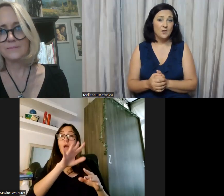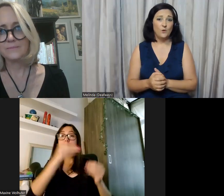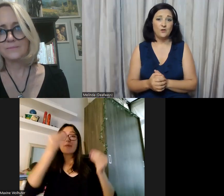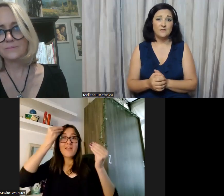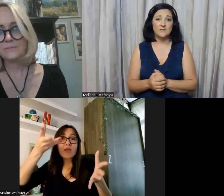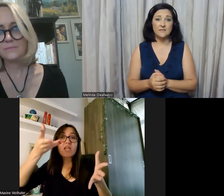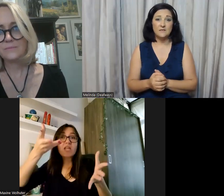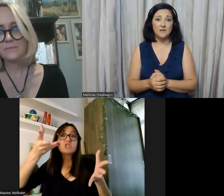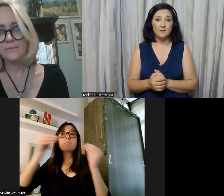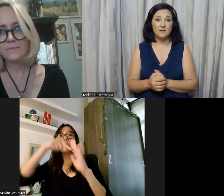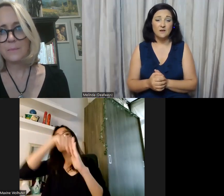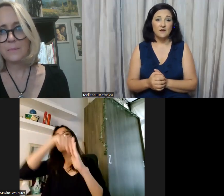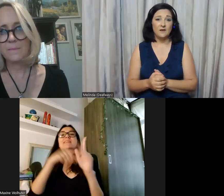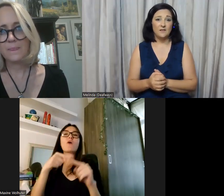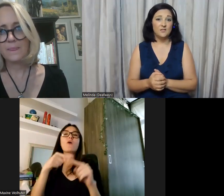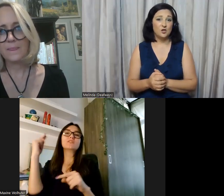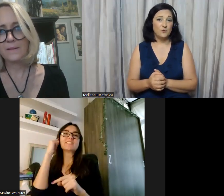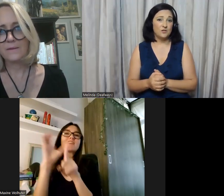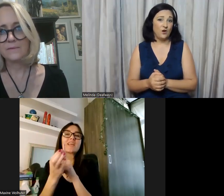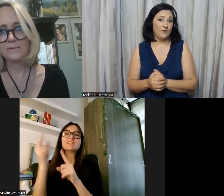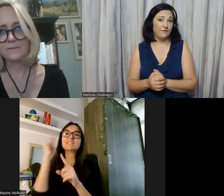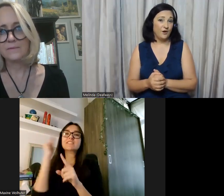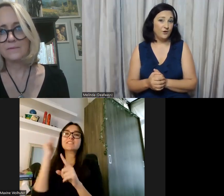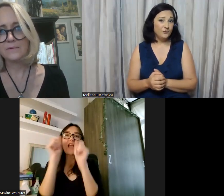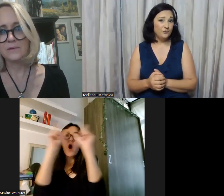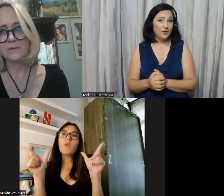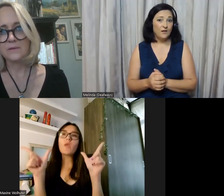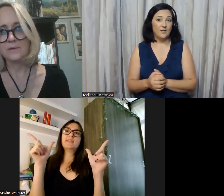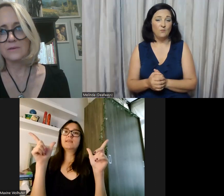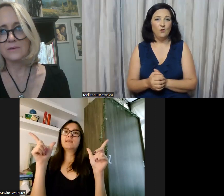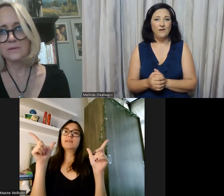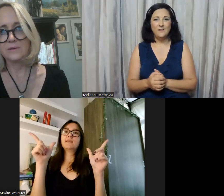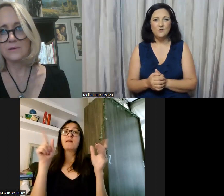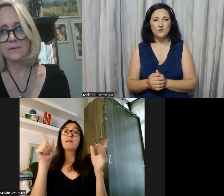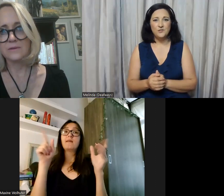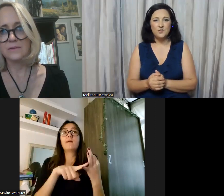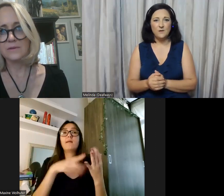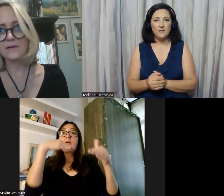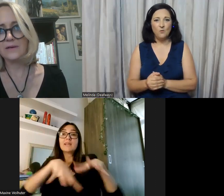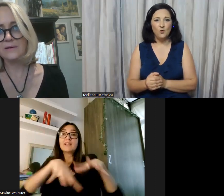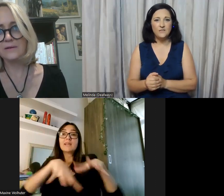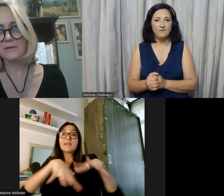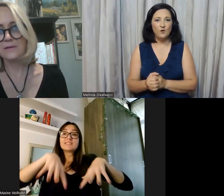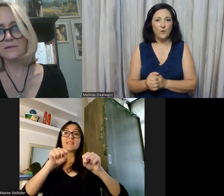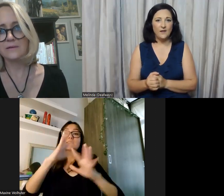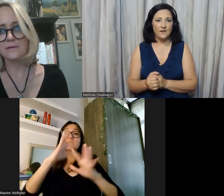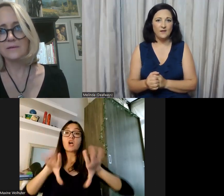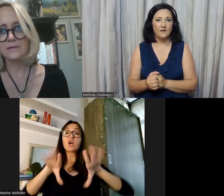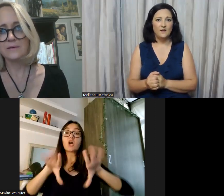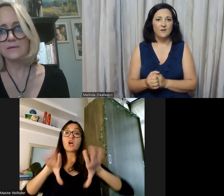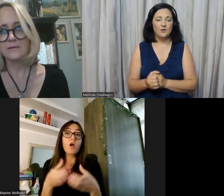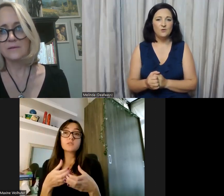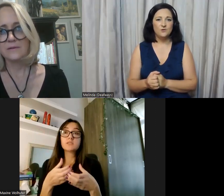apps where you can see maybe an interpreter on a phone, and also just to be more deaf